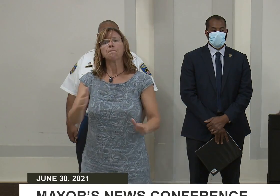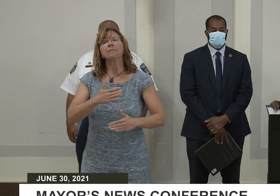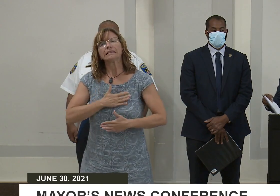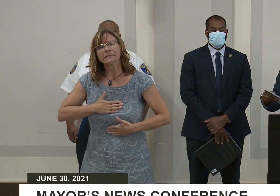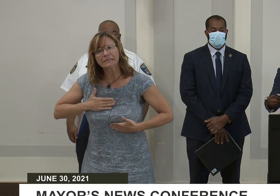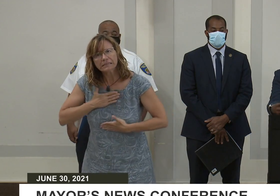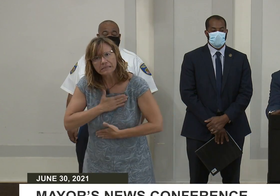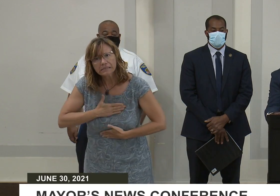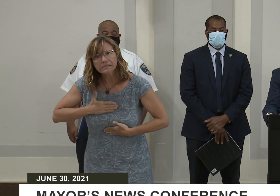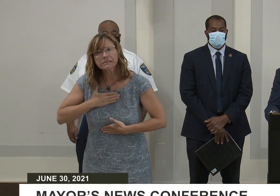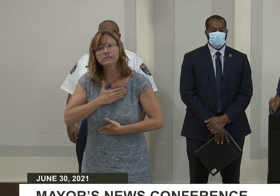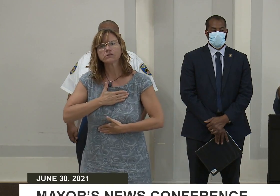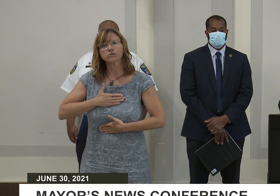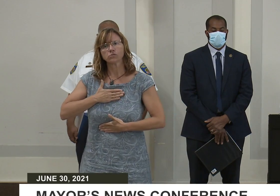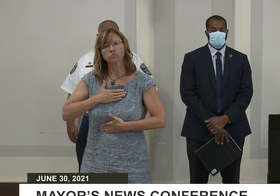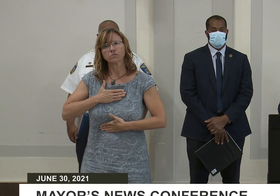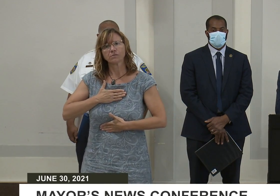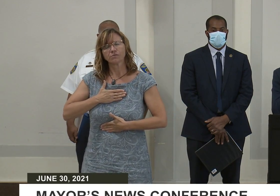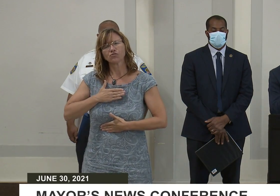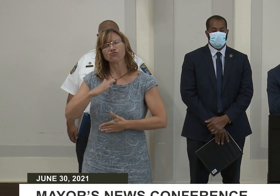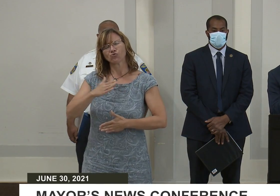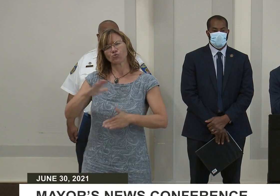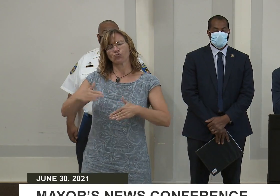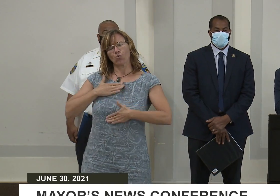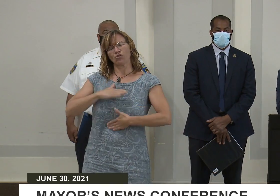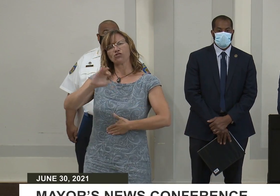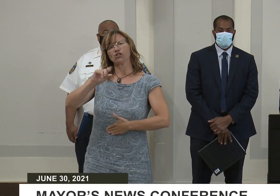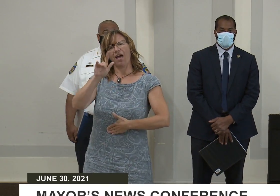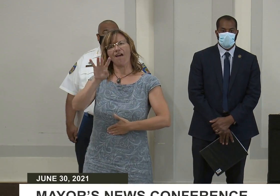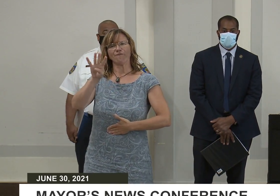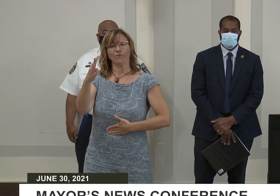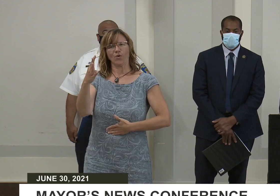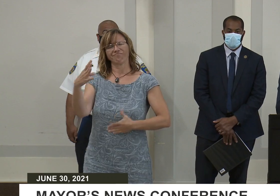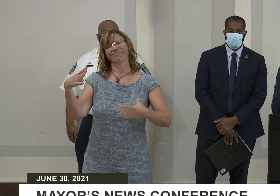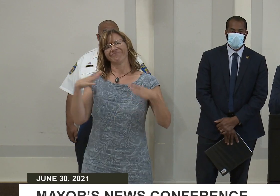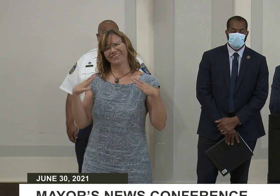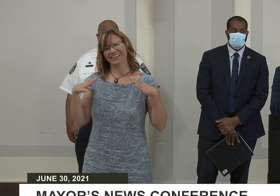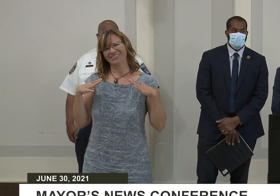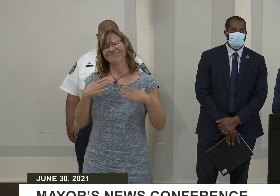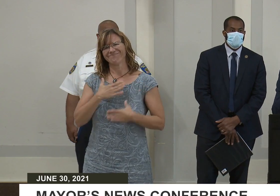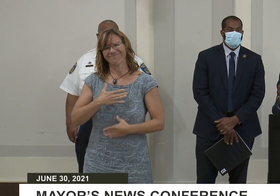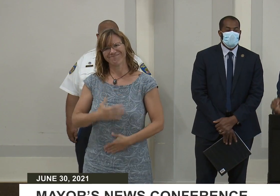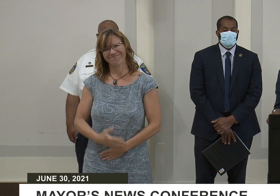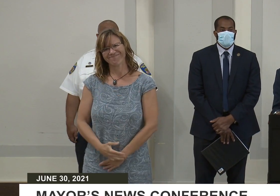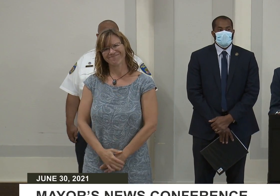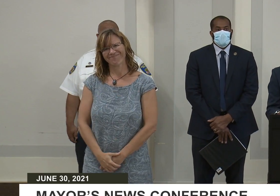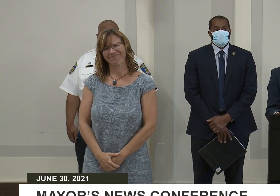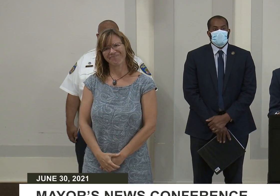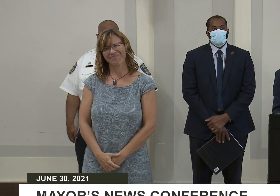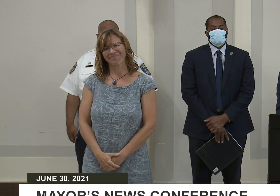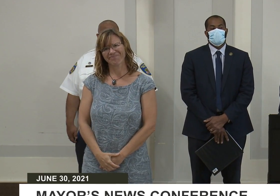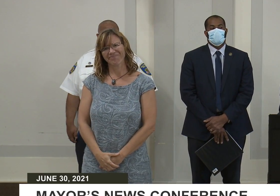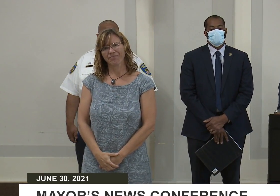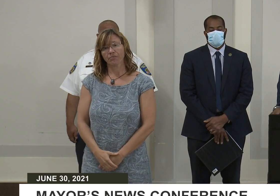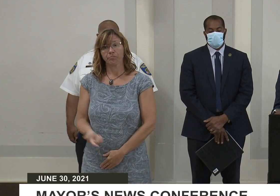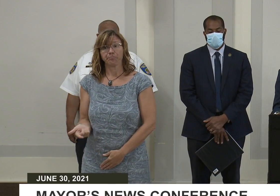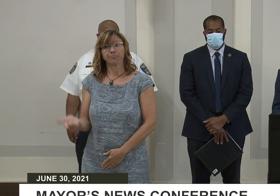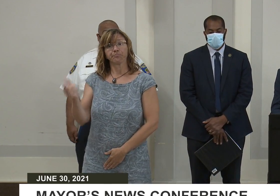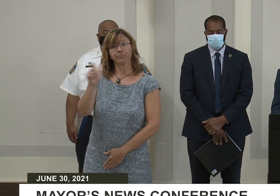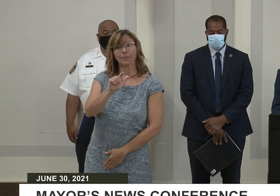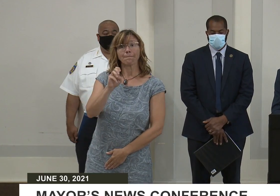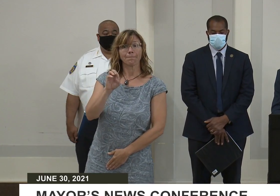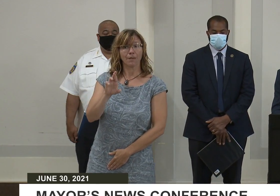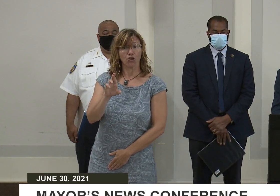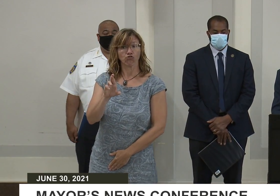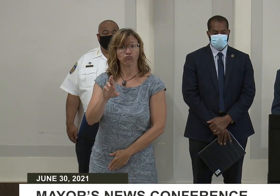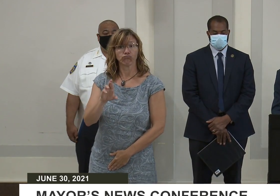Thank you, Madam Director. As we go about planning our summer activities